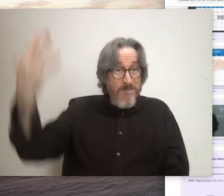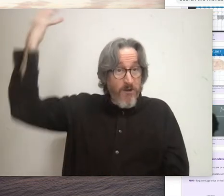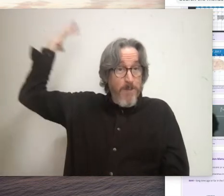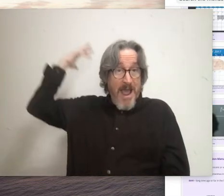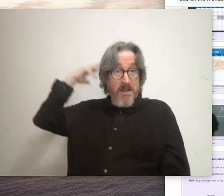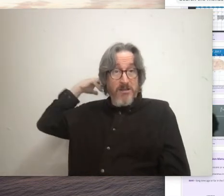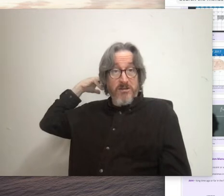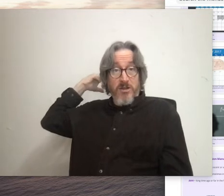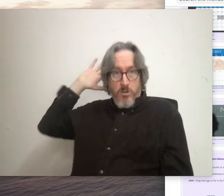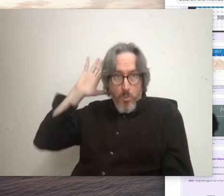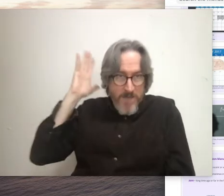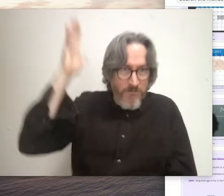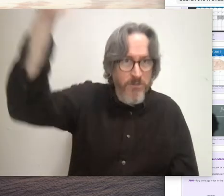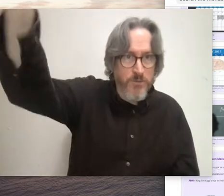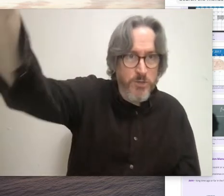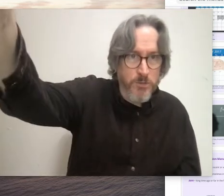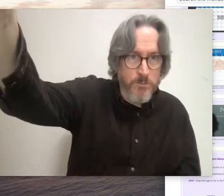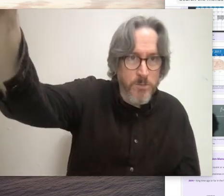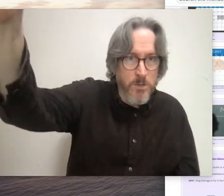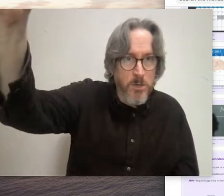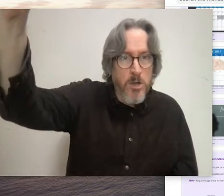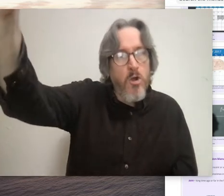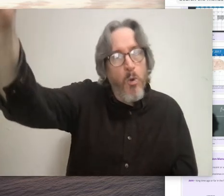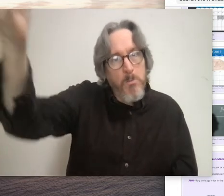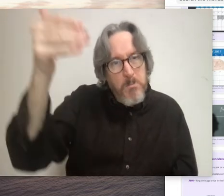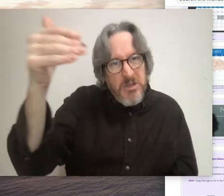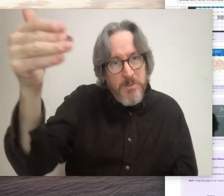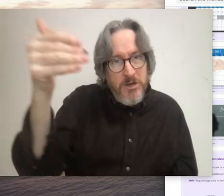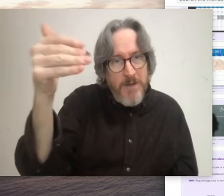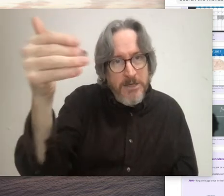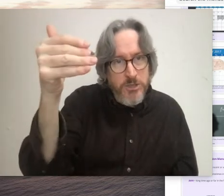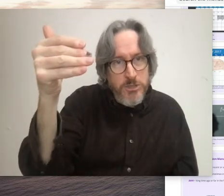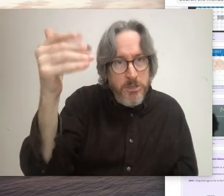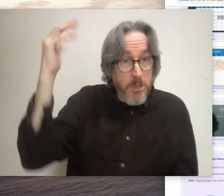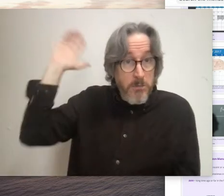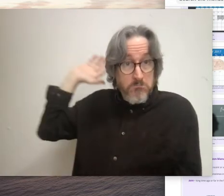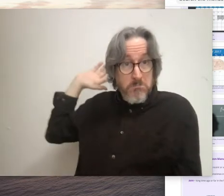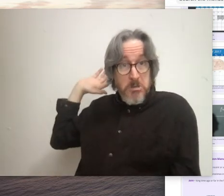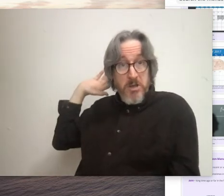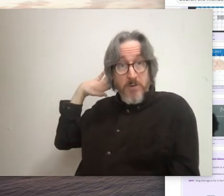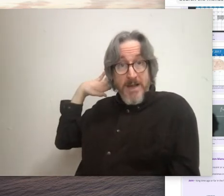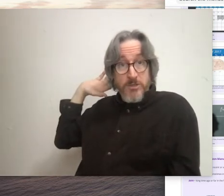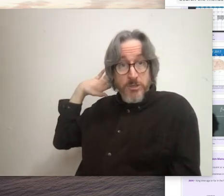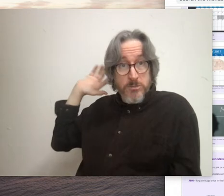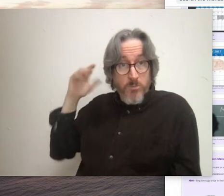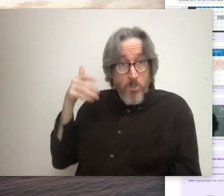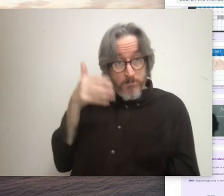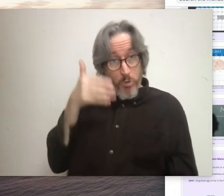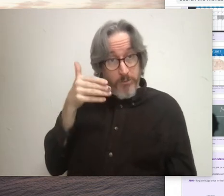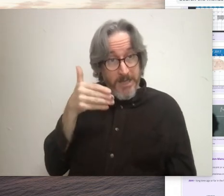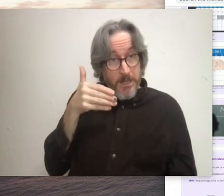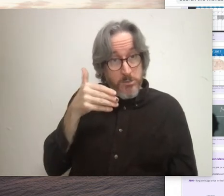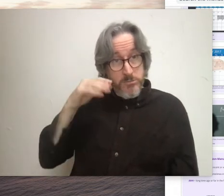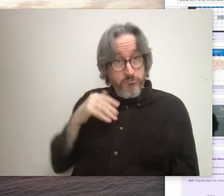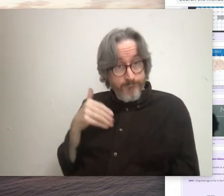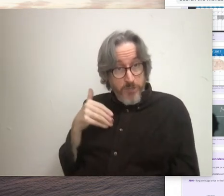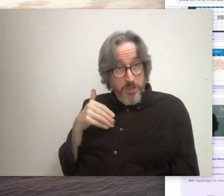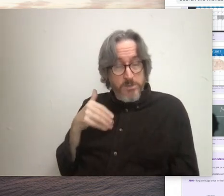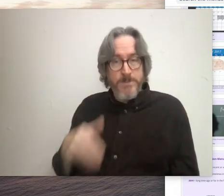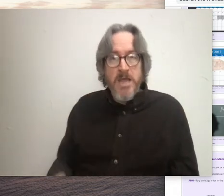way far back, way far in the future, be in the middle range, in the middle range or really